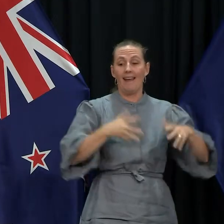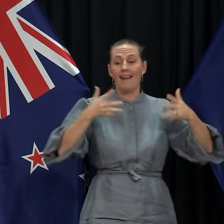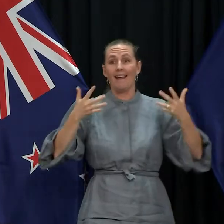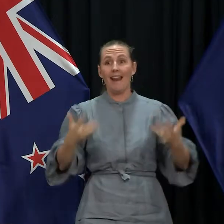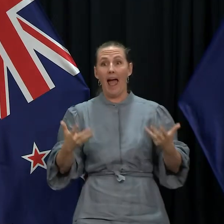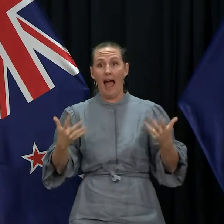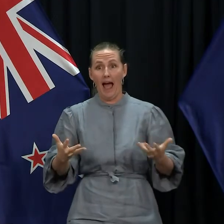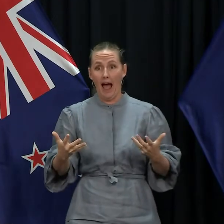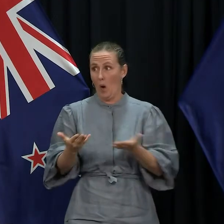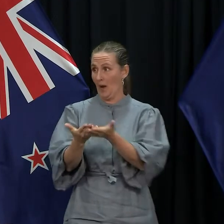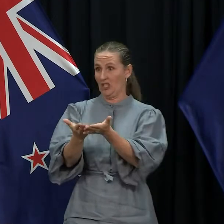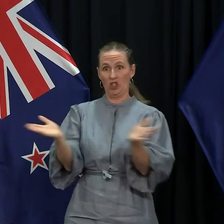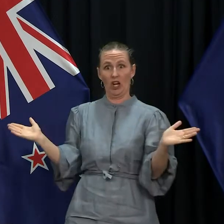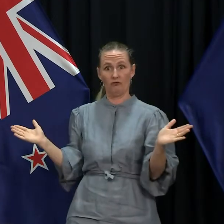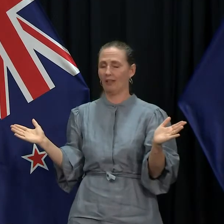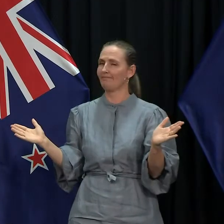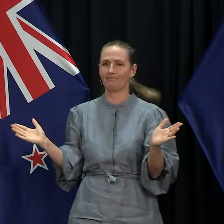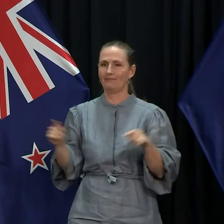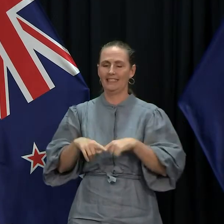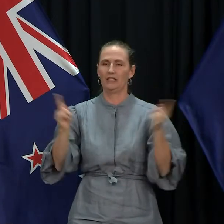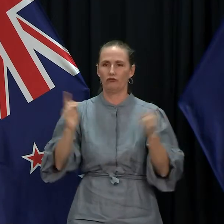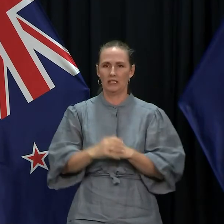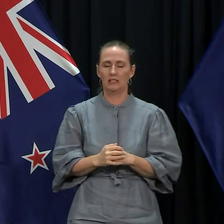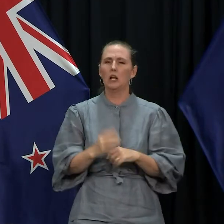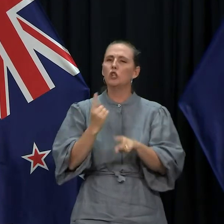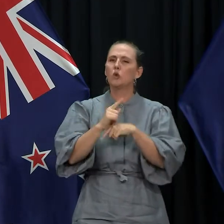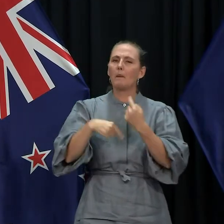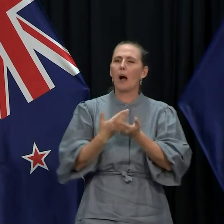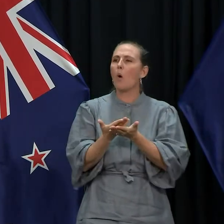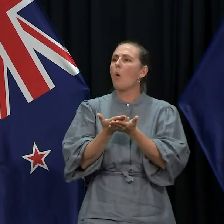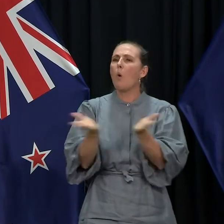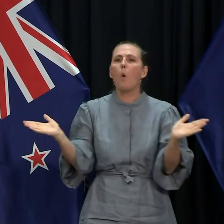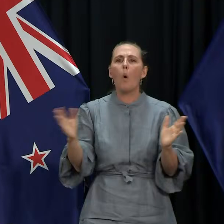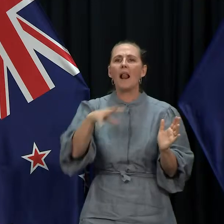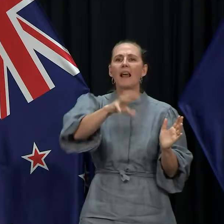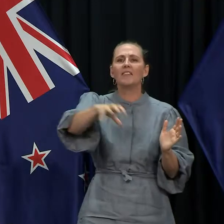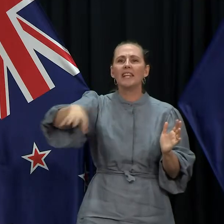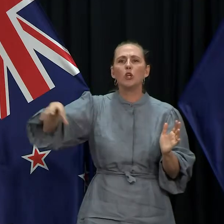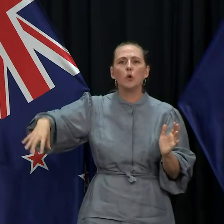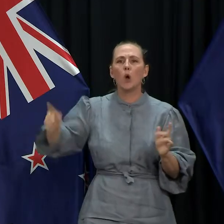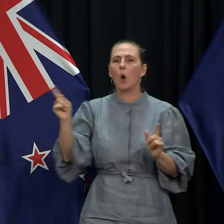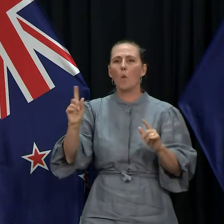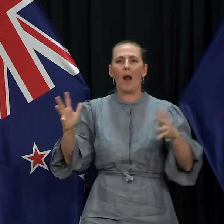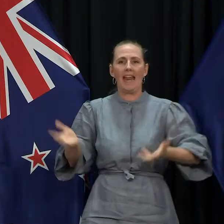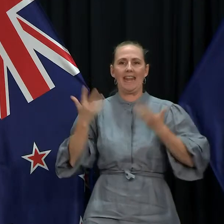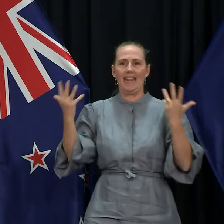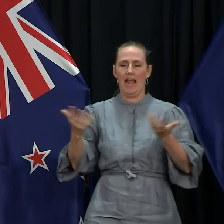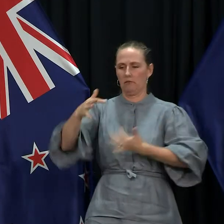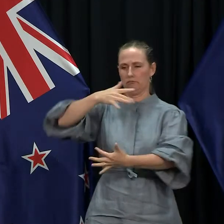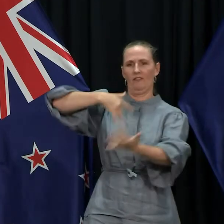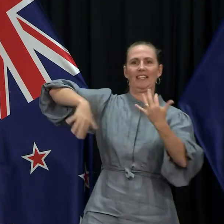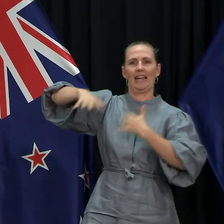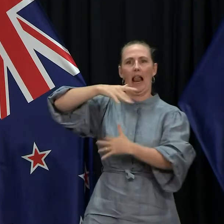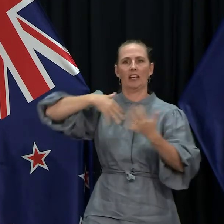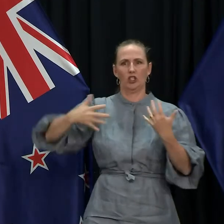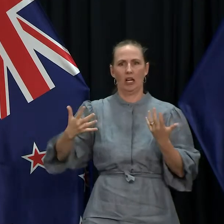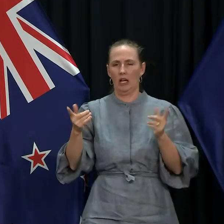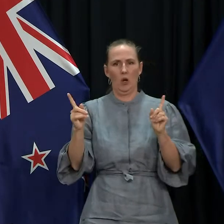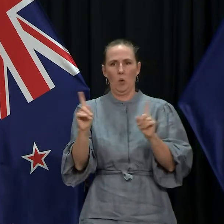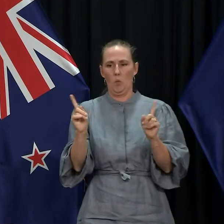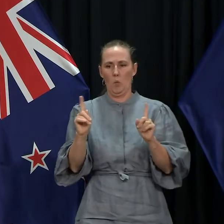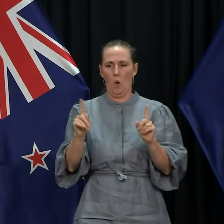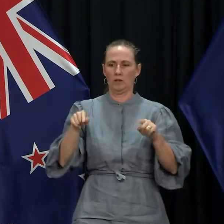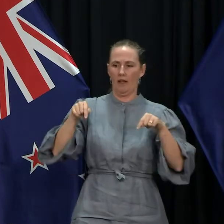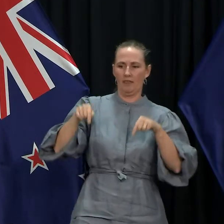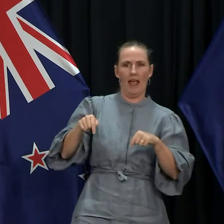extrapolate out and say, generally, for all venues, what are the general ventilation guidelines? But actually, there are some common features